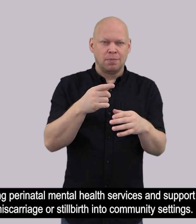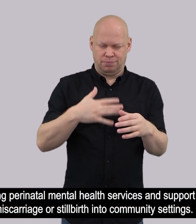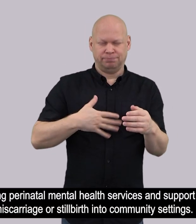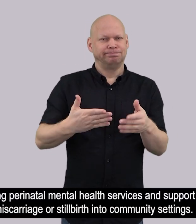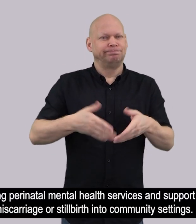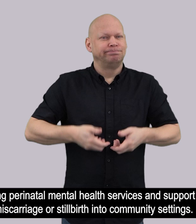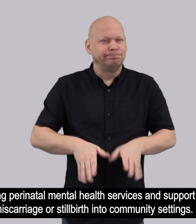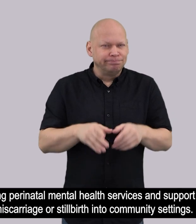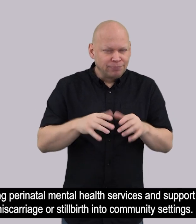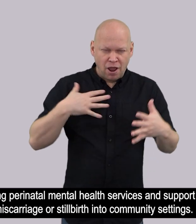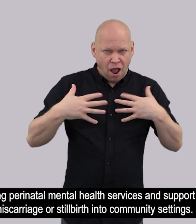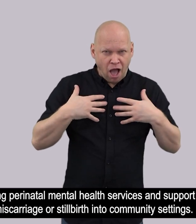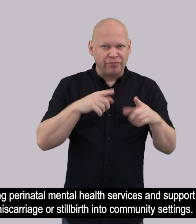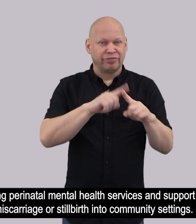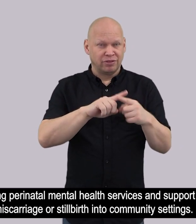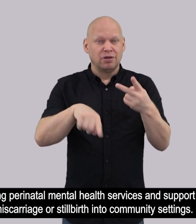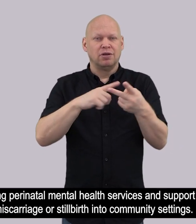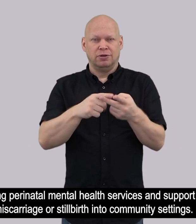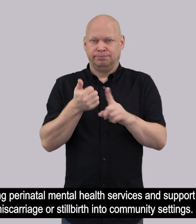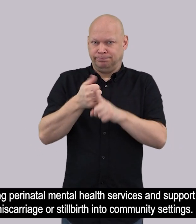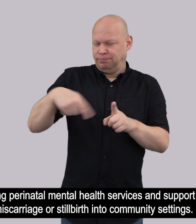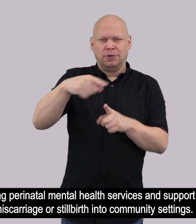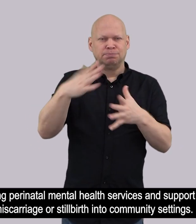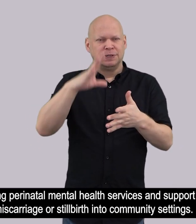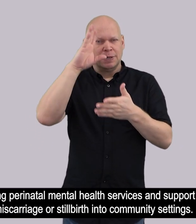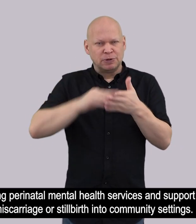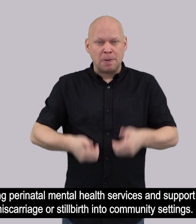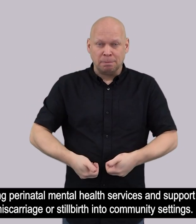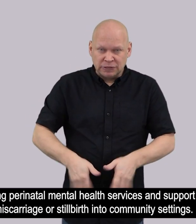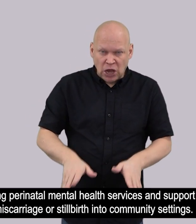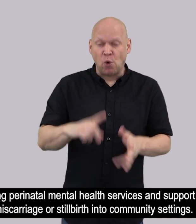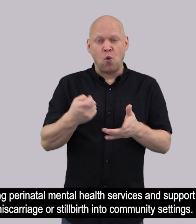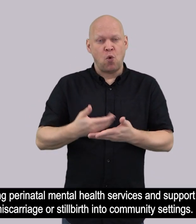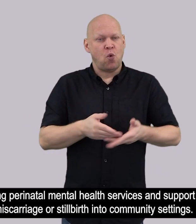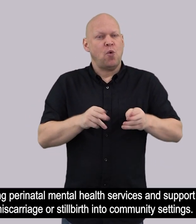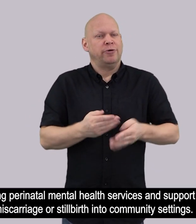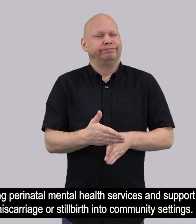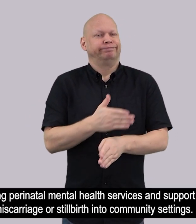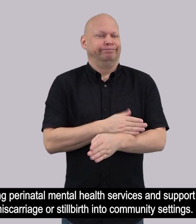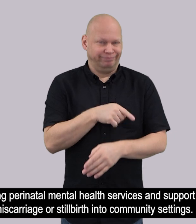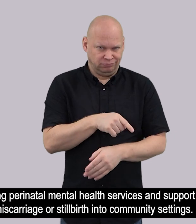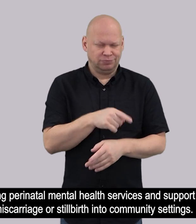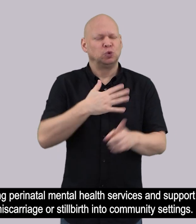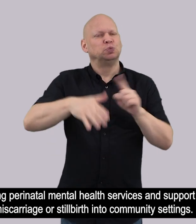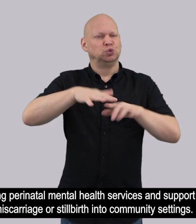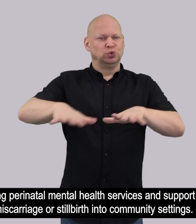It could include integrating perinatal mental health services and support for those experiencing miscarriage or stillbirth into community